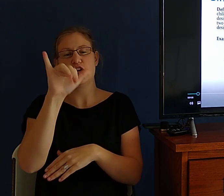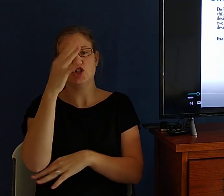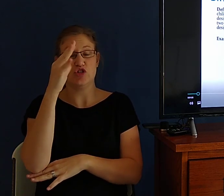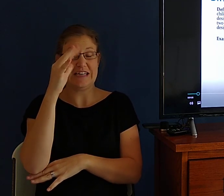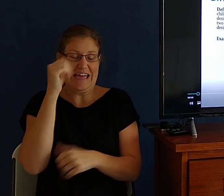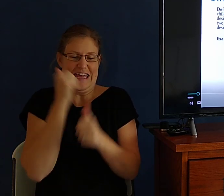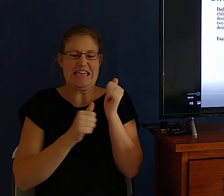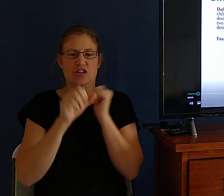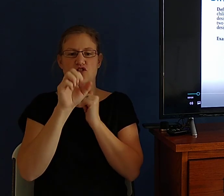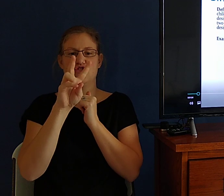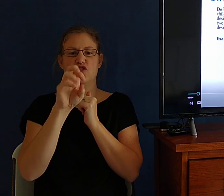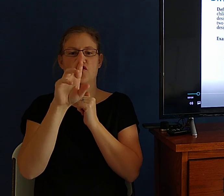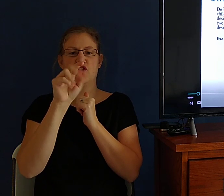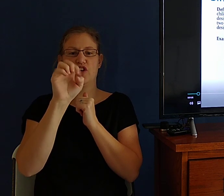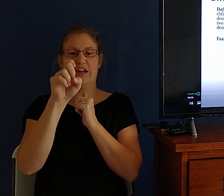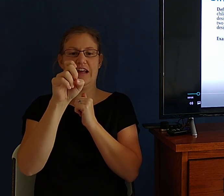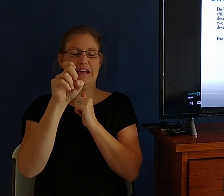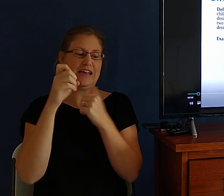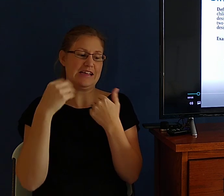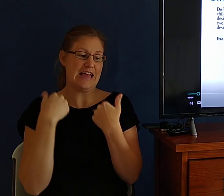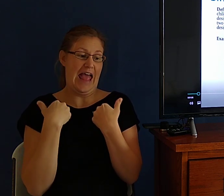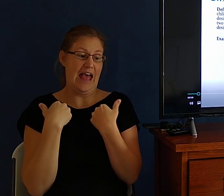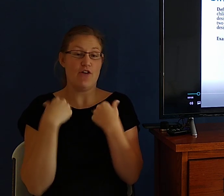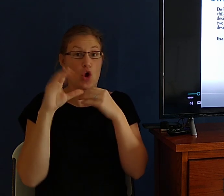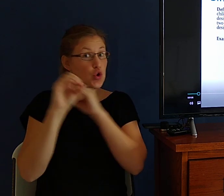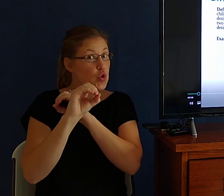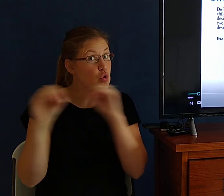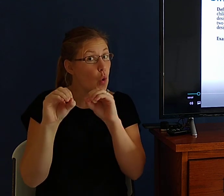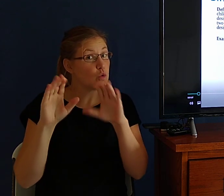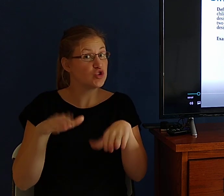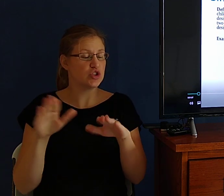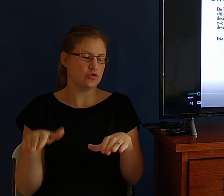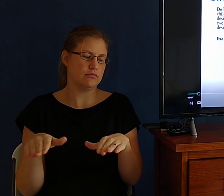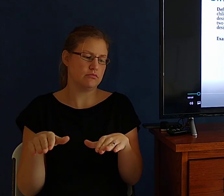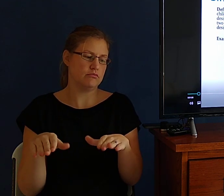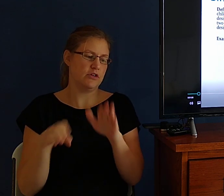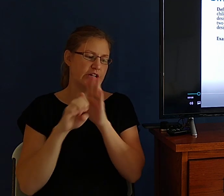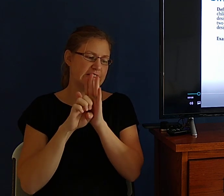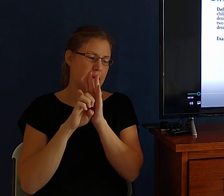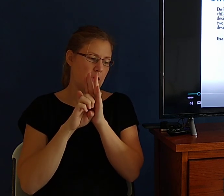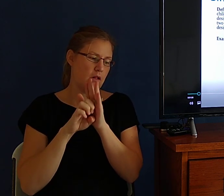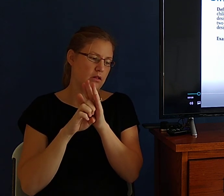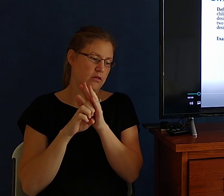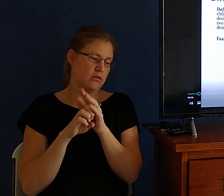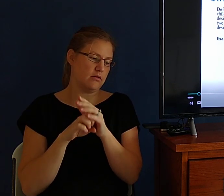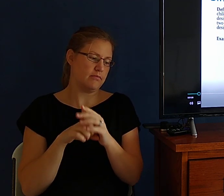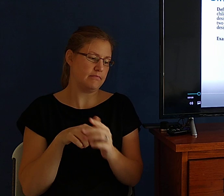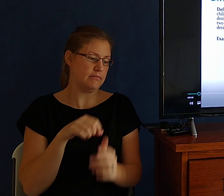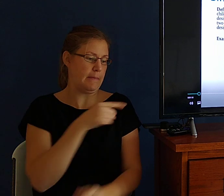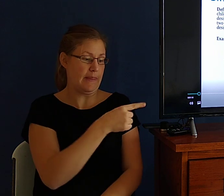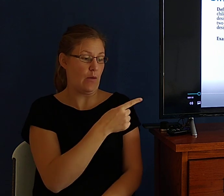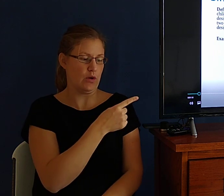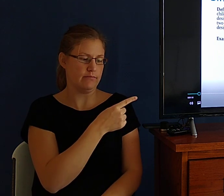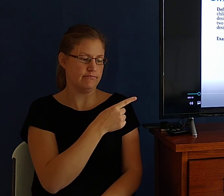vertex has either no children, for example, this one has no children, or